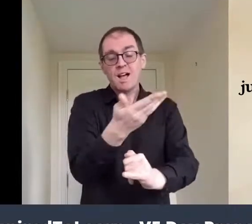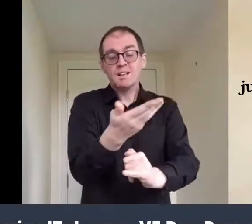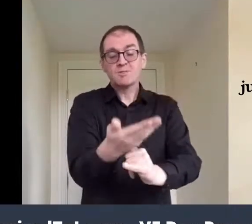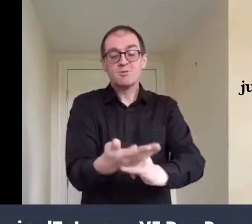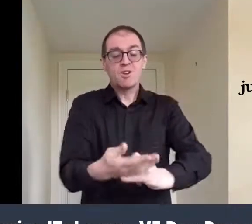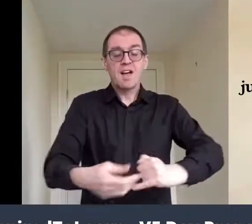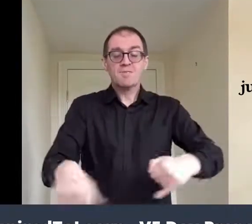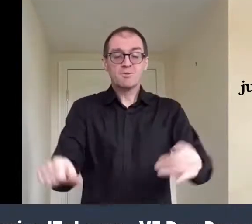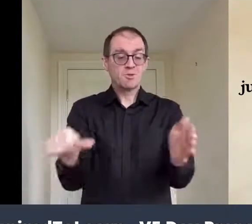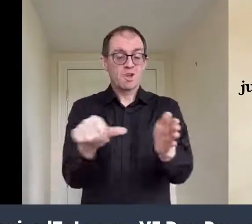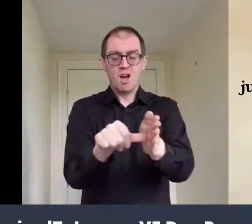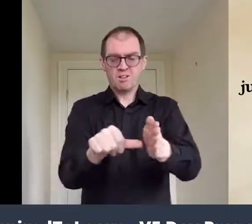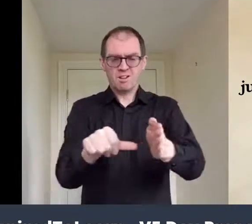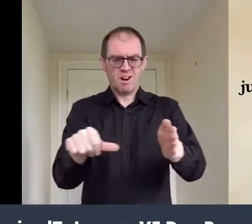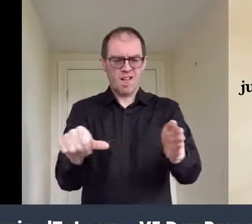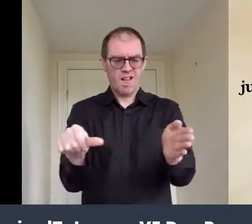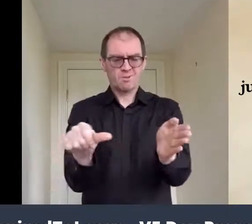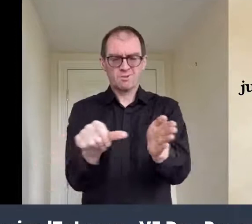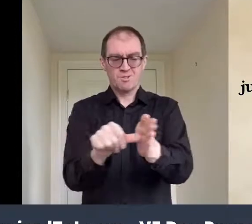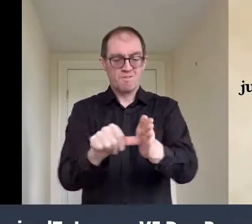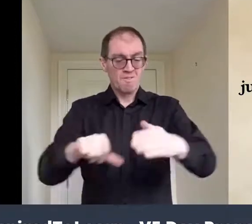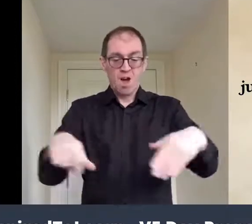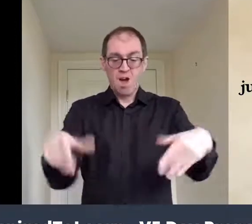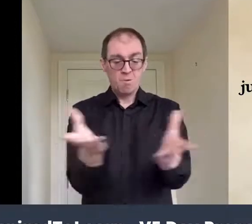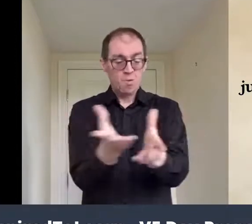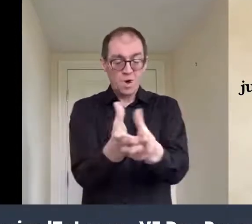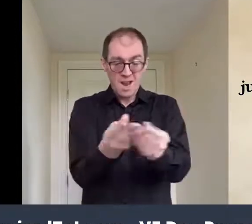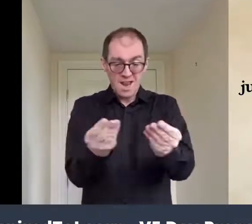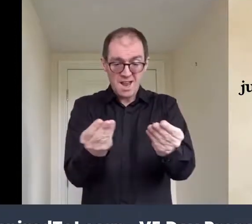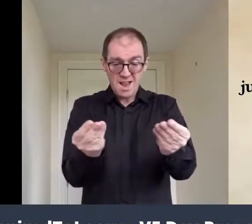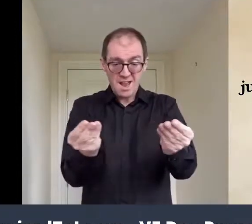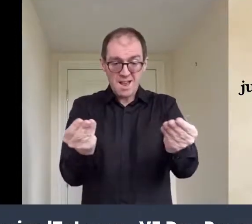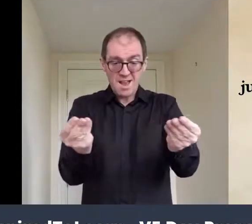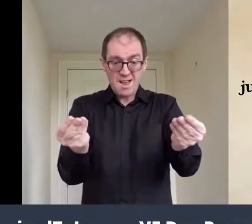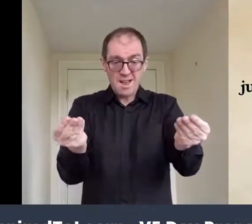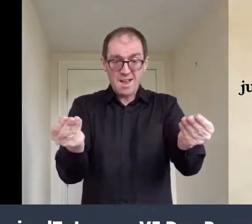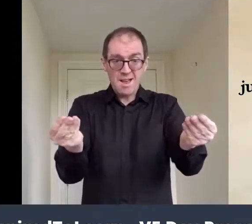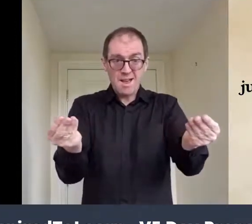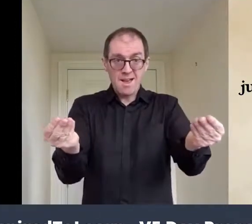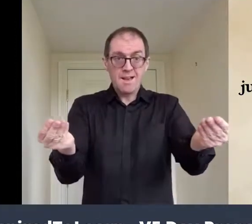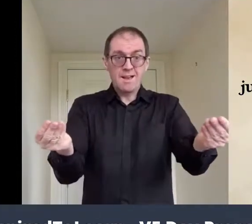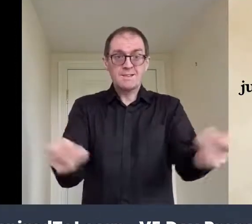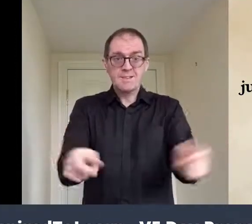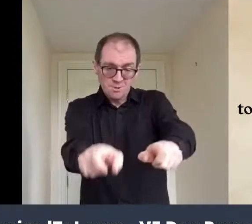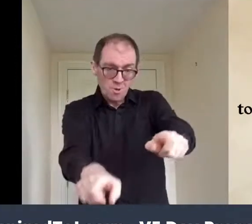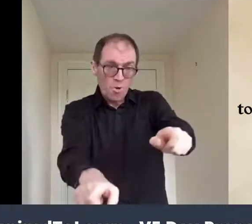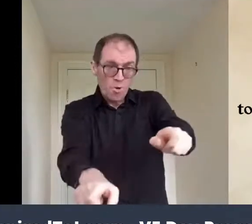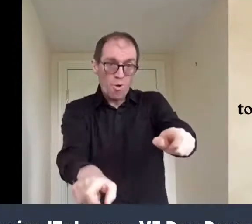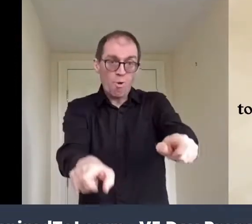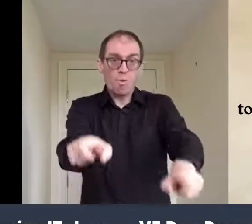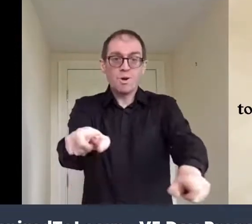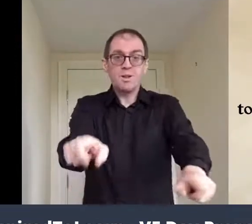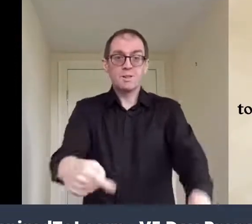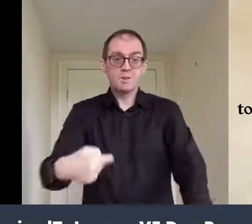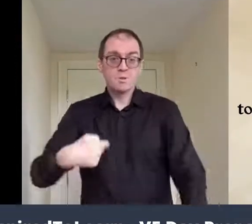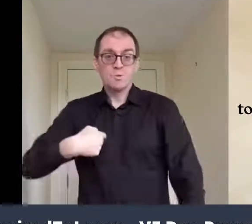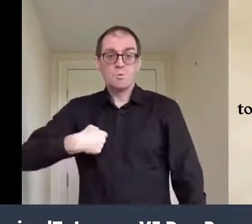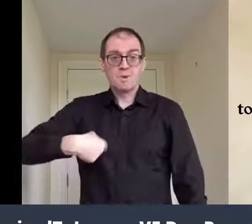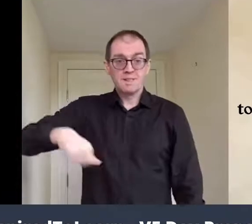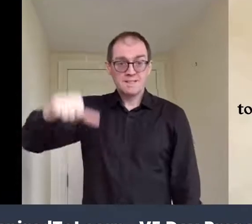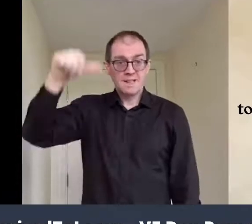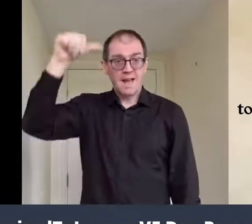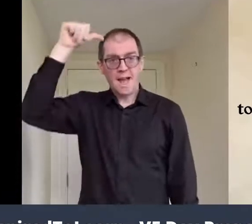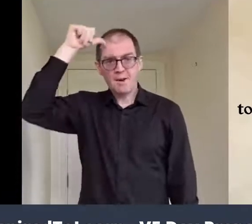skies drive the dark clouds far away. So will you please